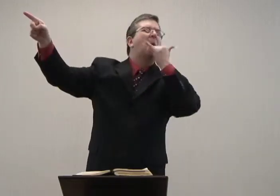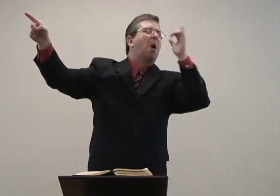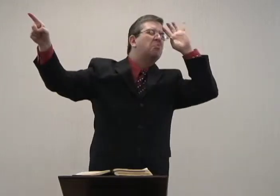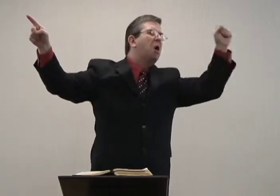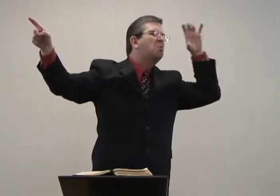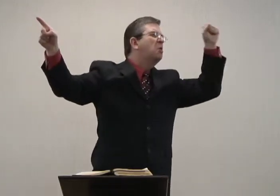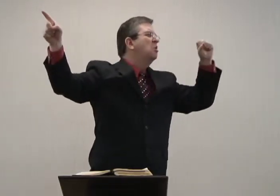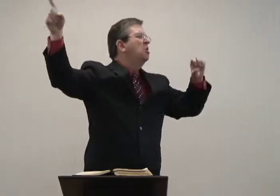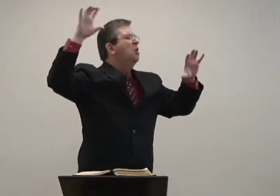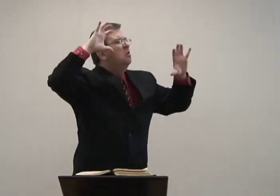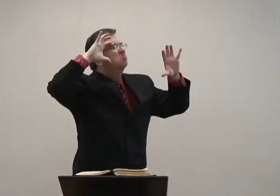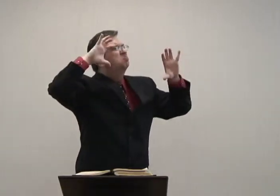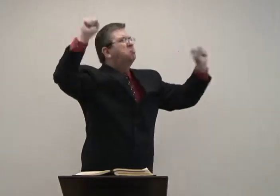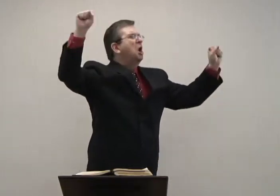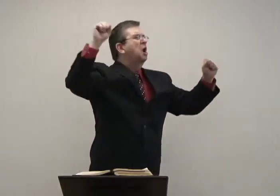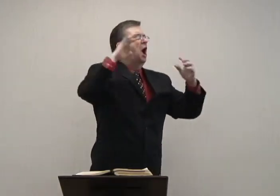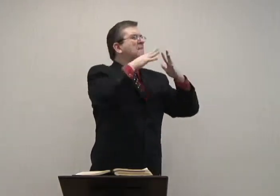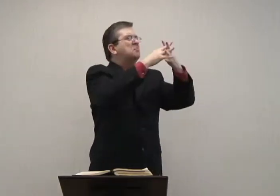What the president said.